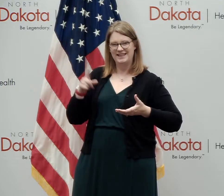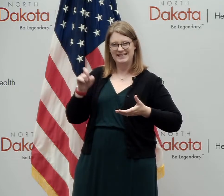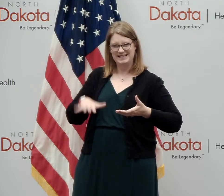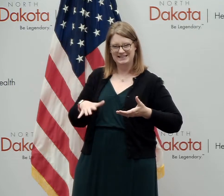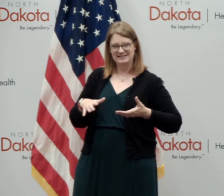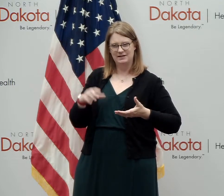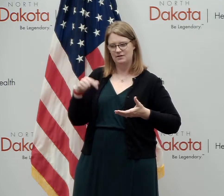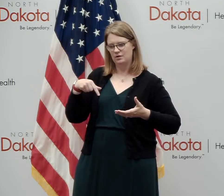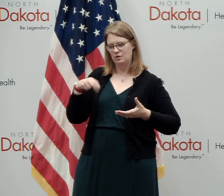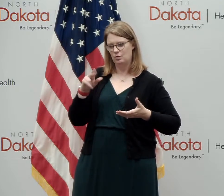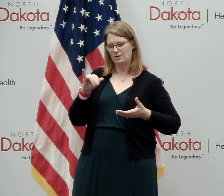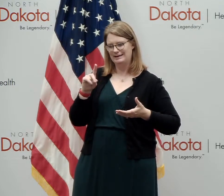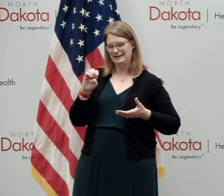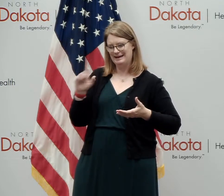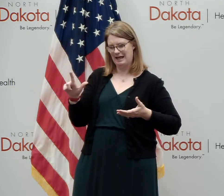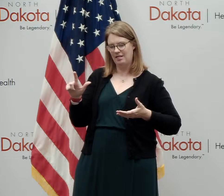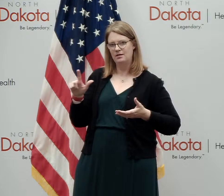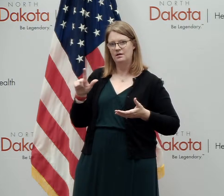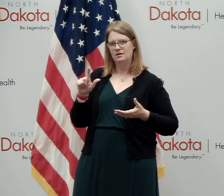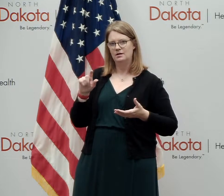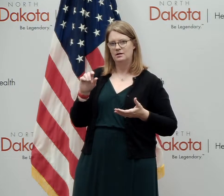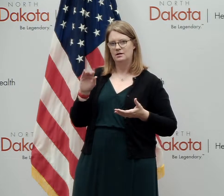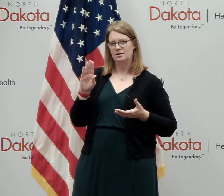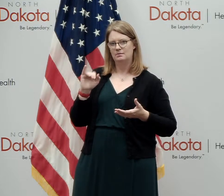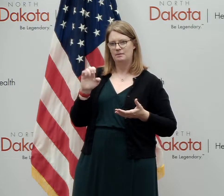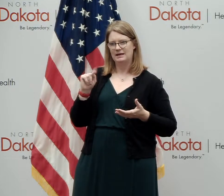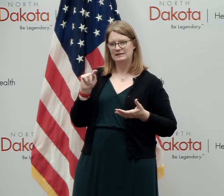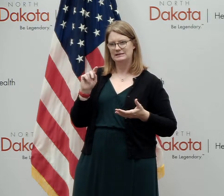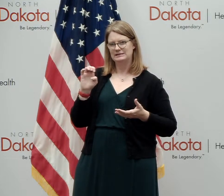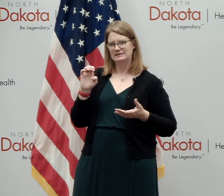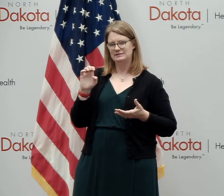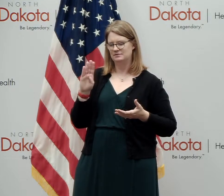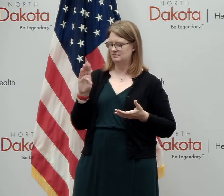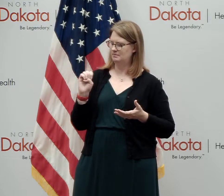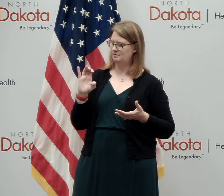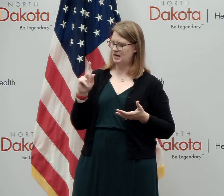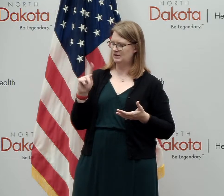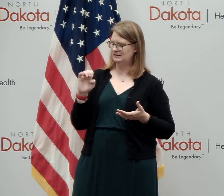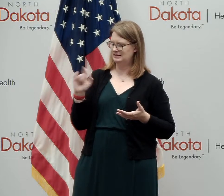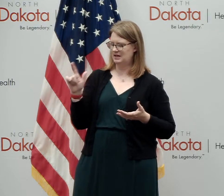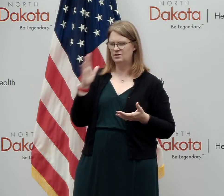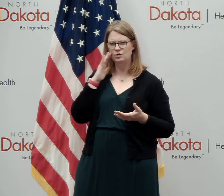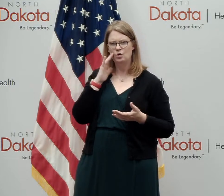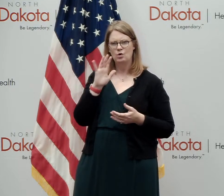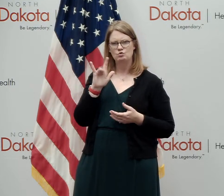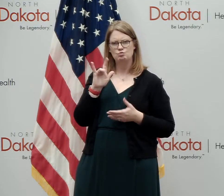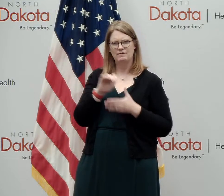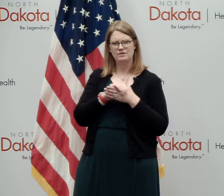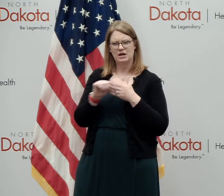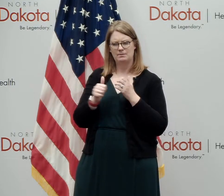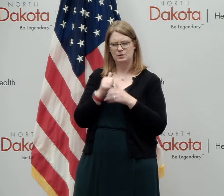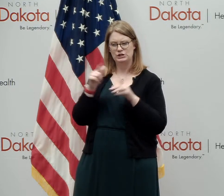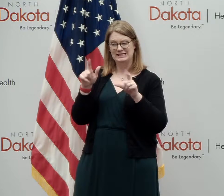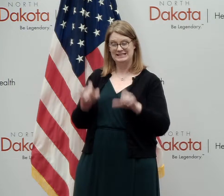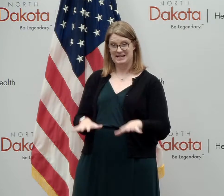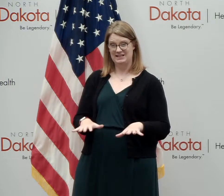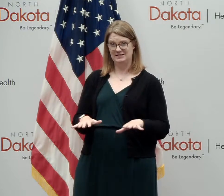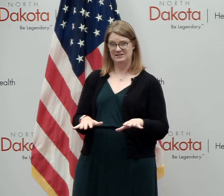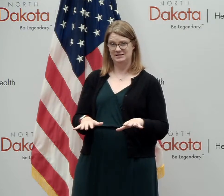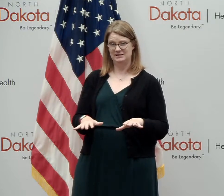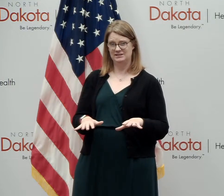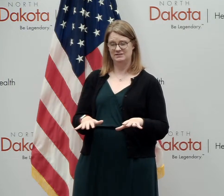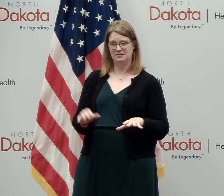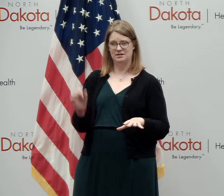testing from Quidel and Bechdel Dickinson. These were the $25 per test that